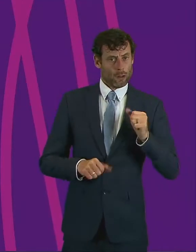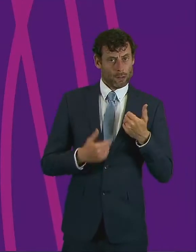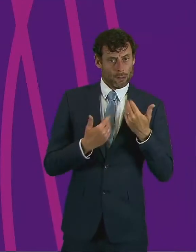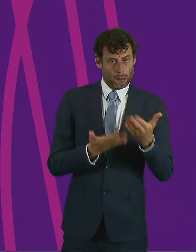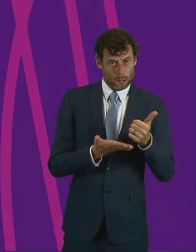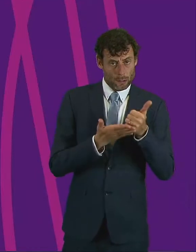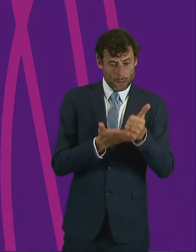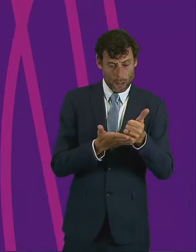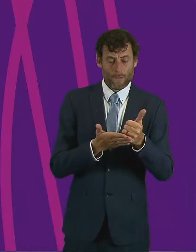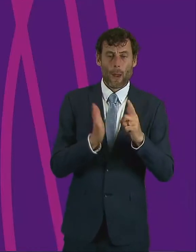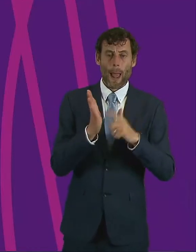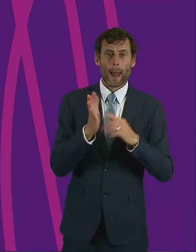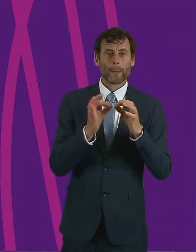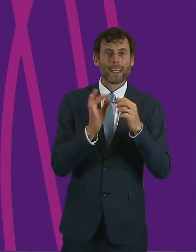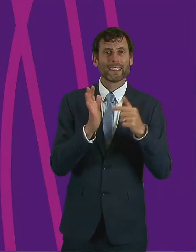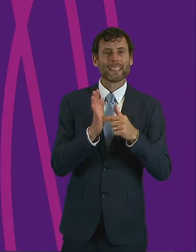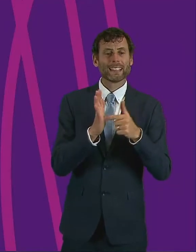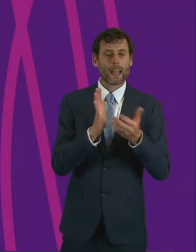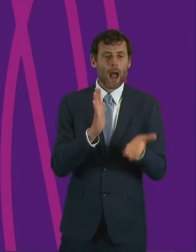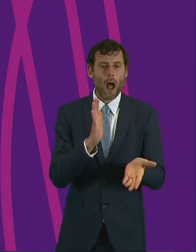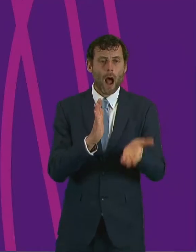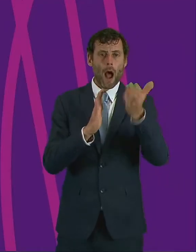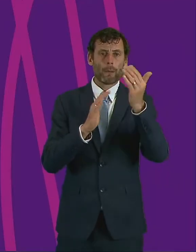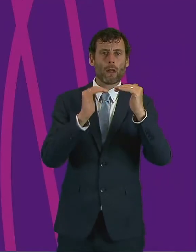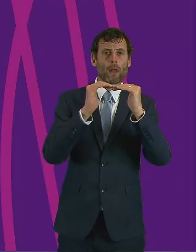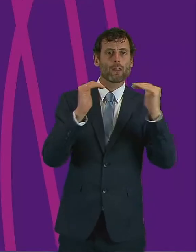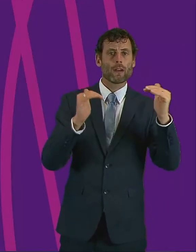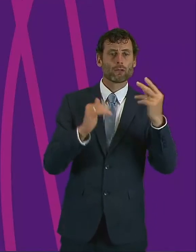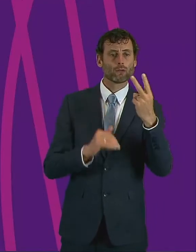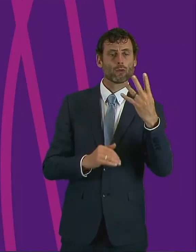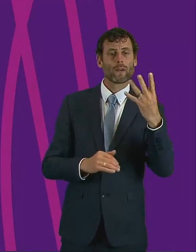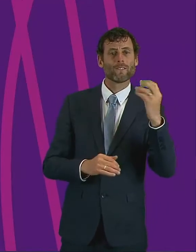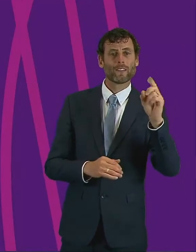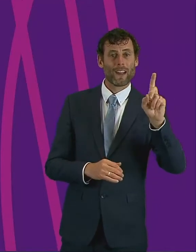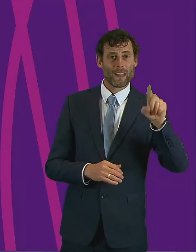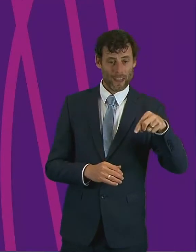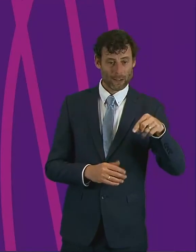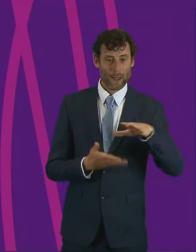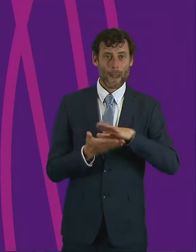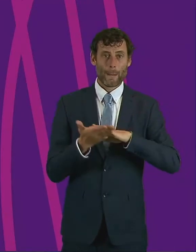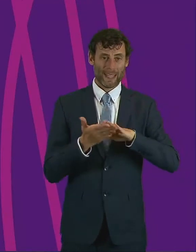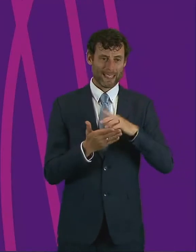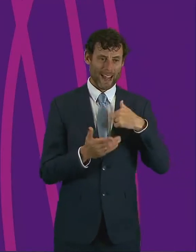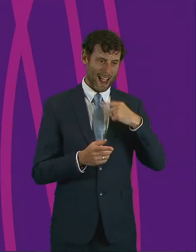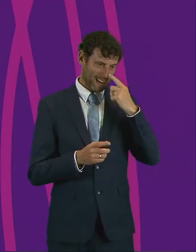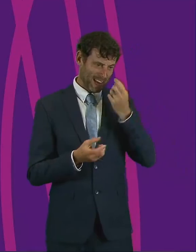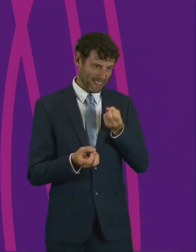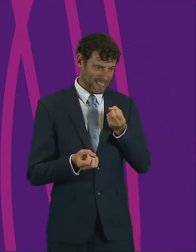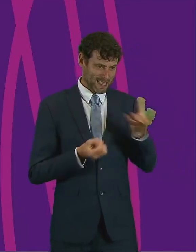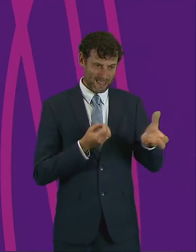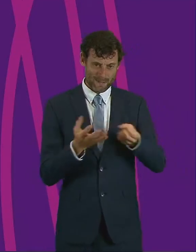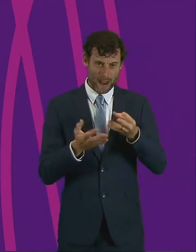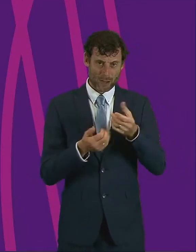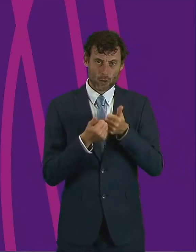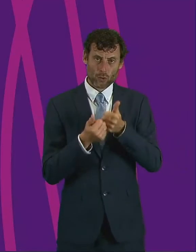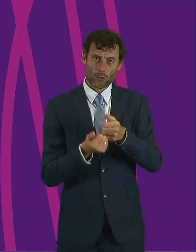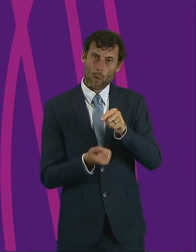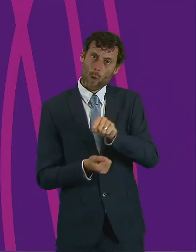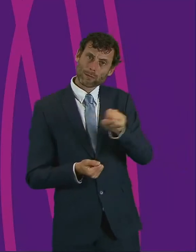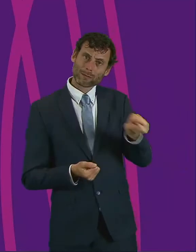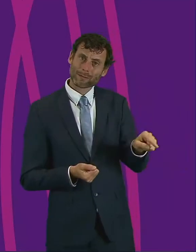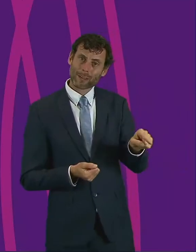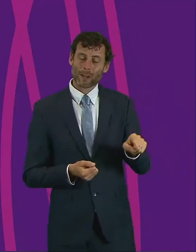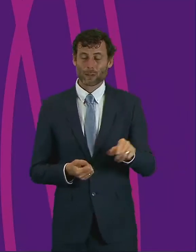under LBTT, I'm able to target further support elsewhere and to target it where the UK Government failed to provide funding to